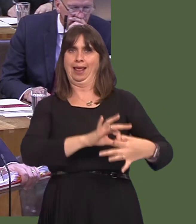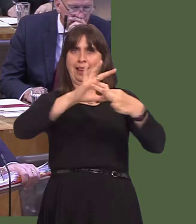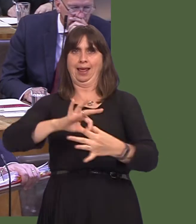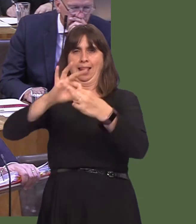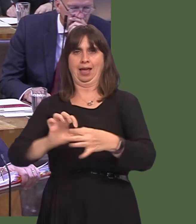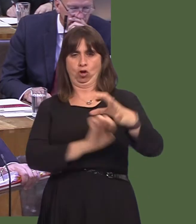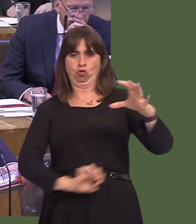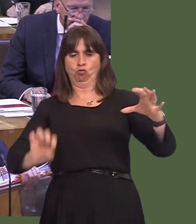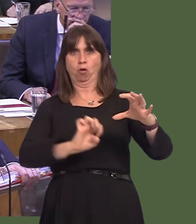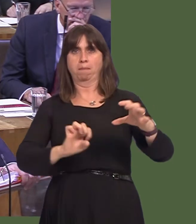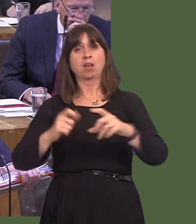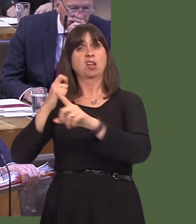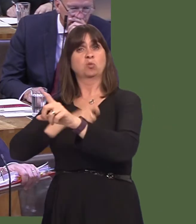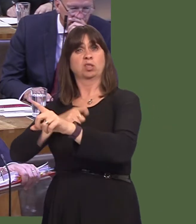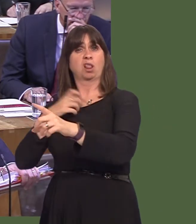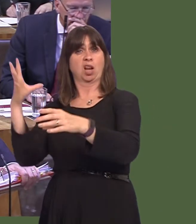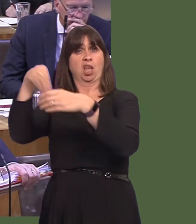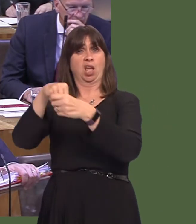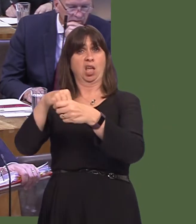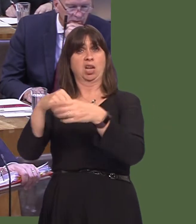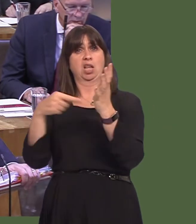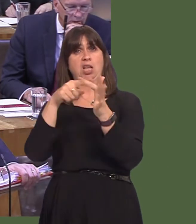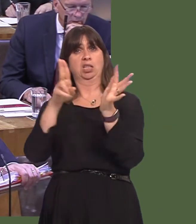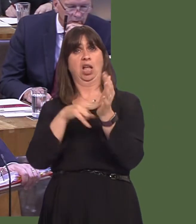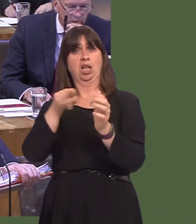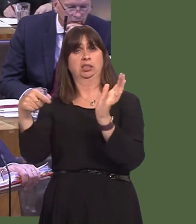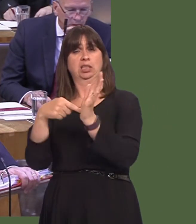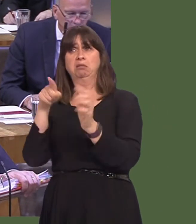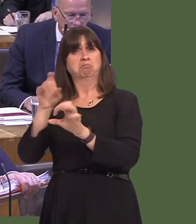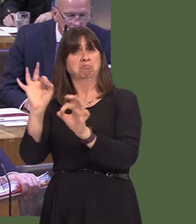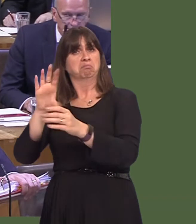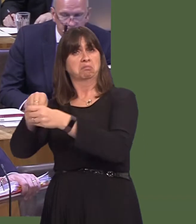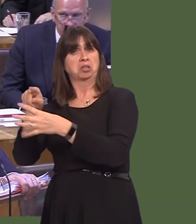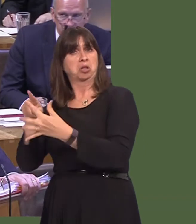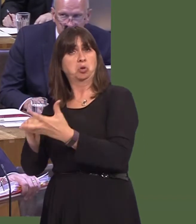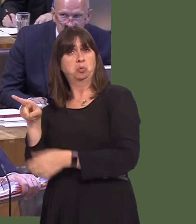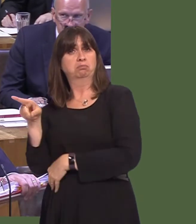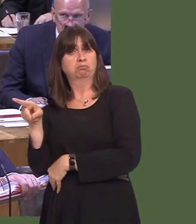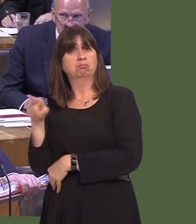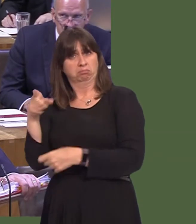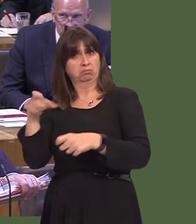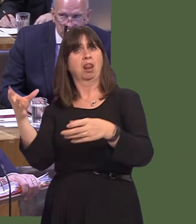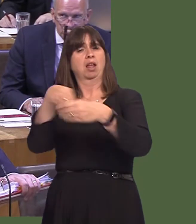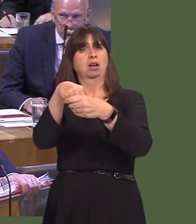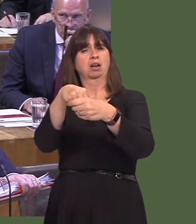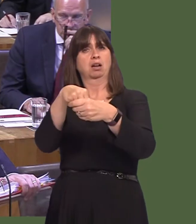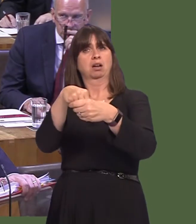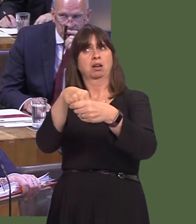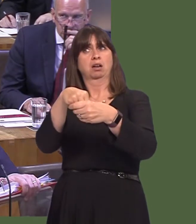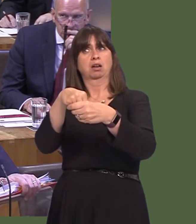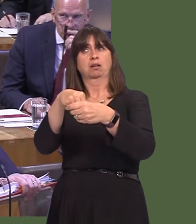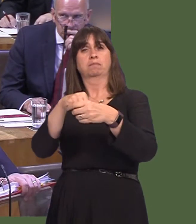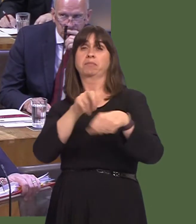member to be part of it. Switzerland is part of 10T, and they're not an EU member. And, of course, the network links two EU